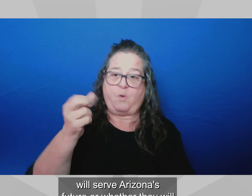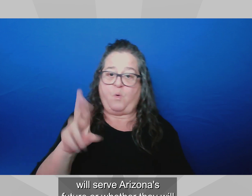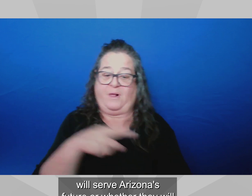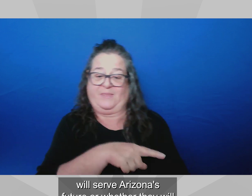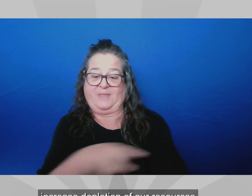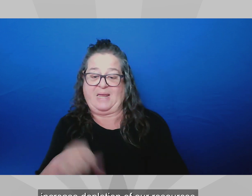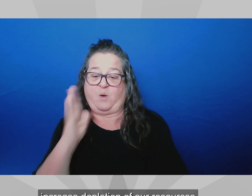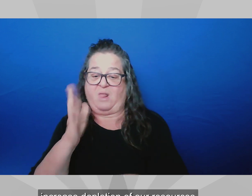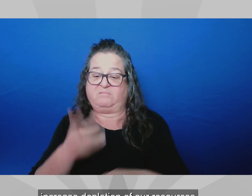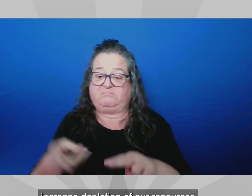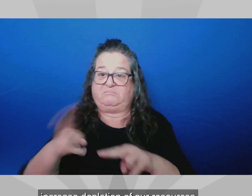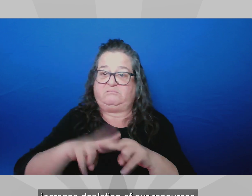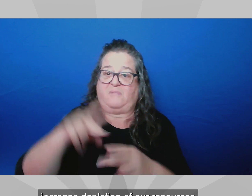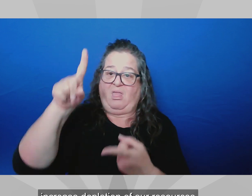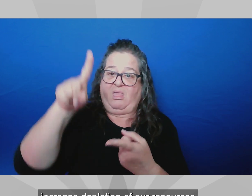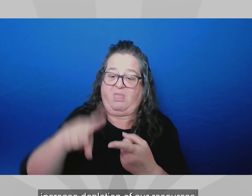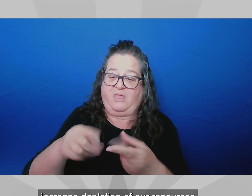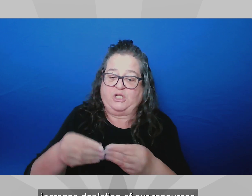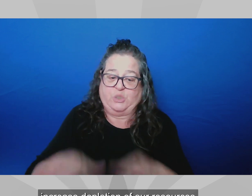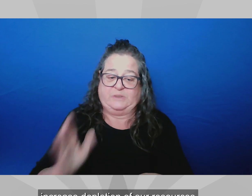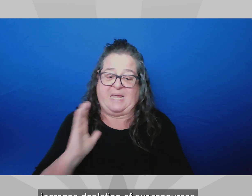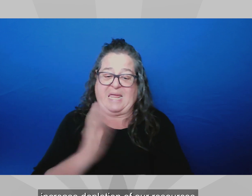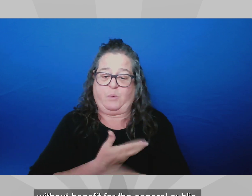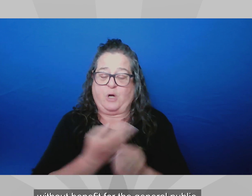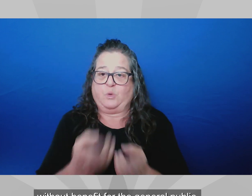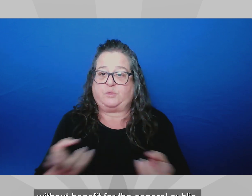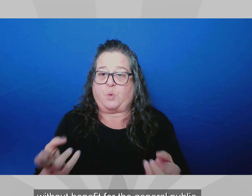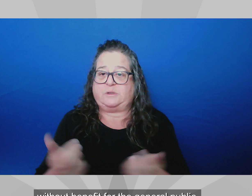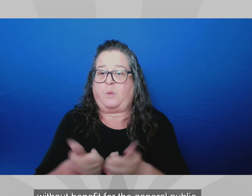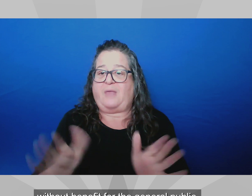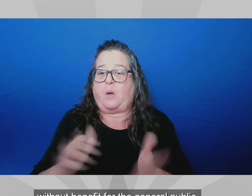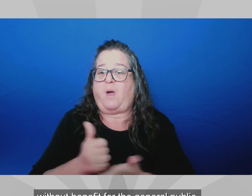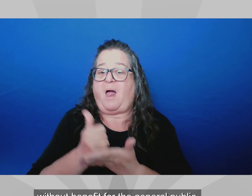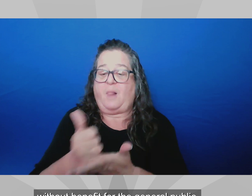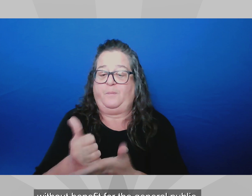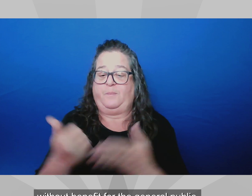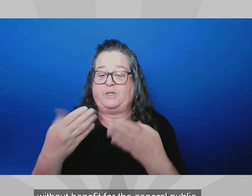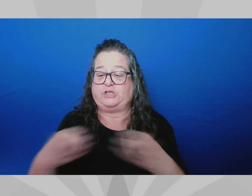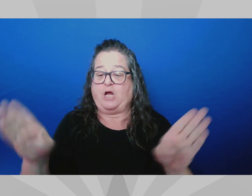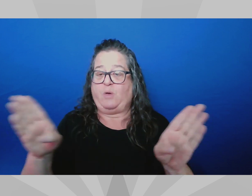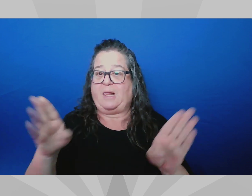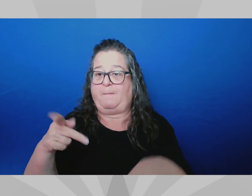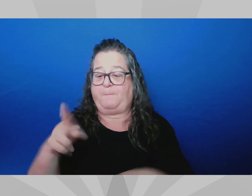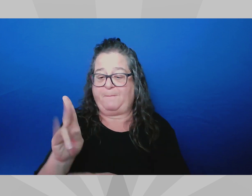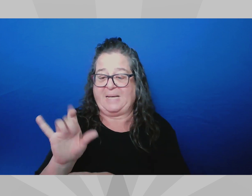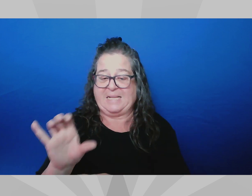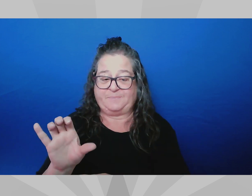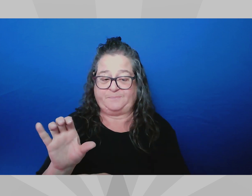or whether they will increase depletion of our resources without benefit for the general public.